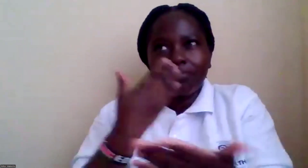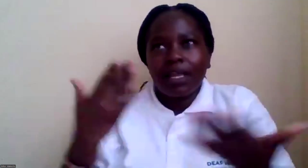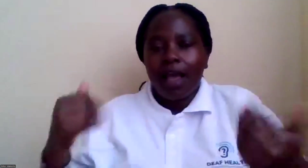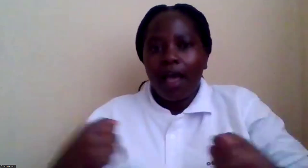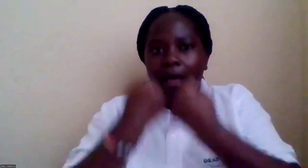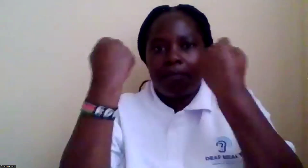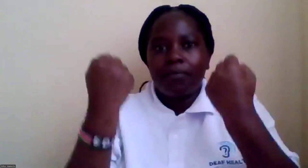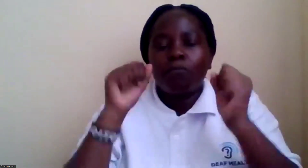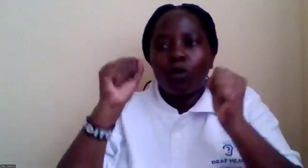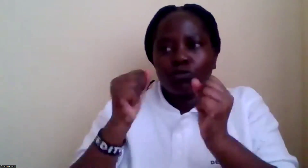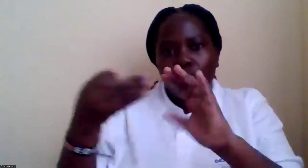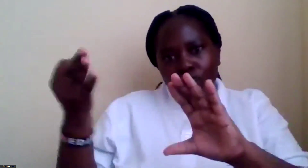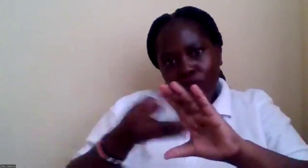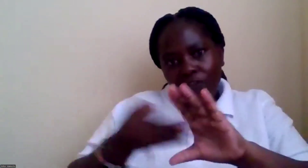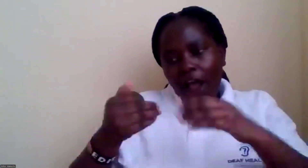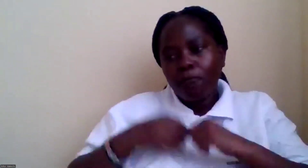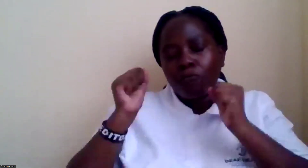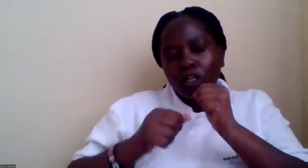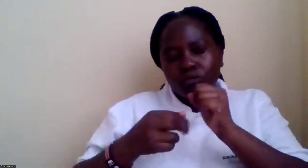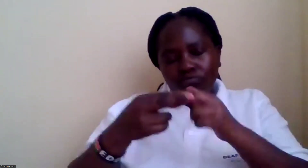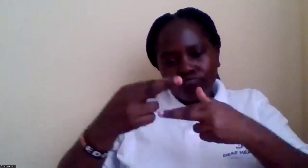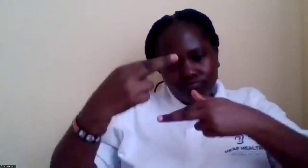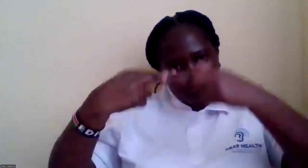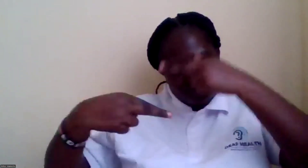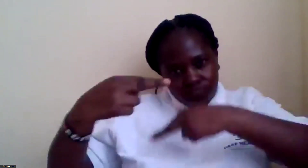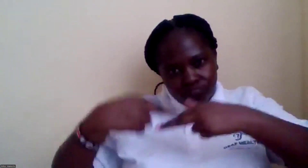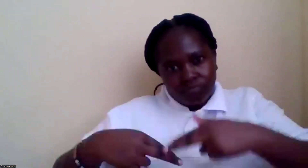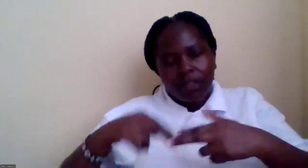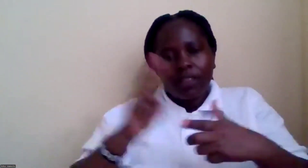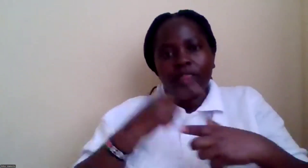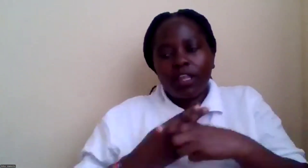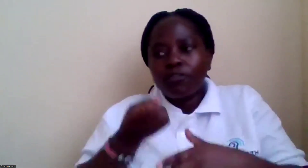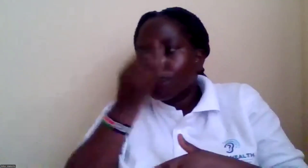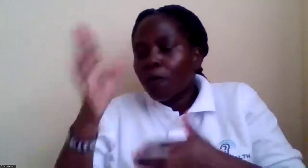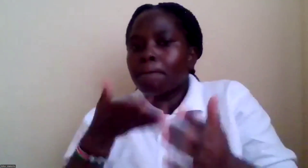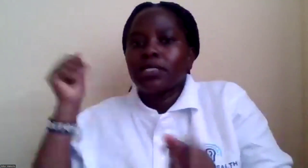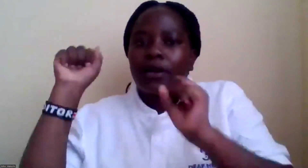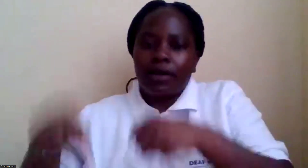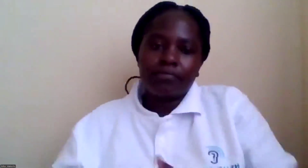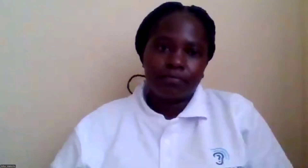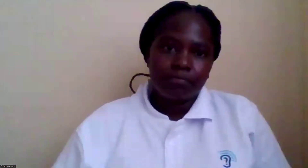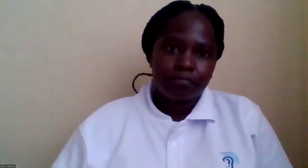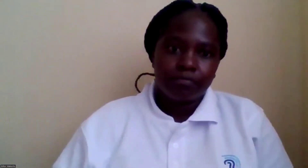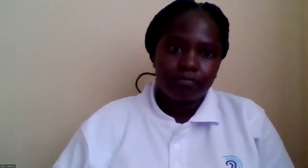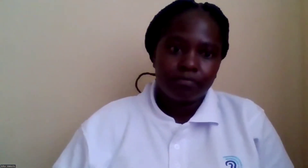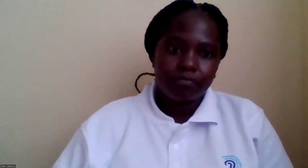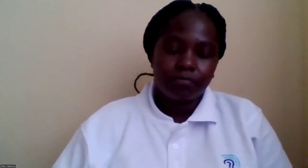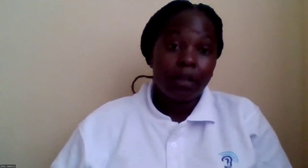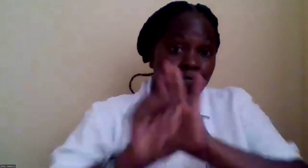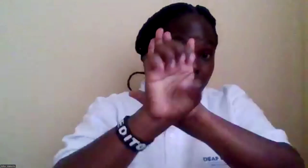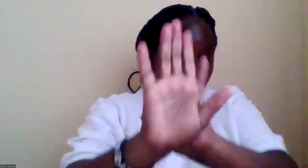file and they have your records and they will be able to inform. Maybe to even give like an example, you